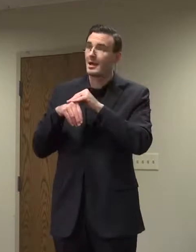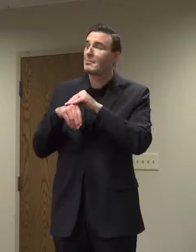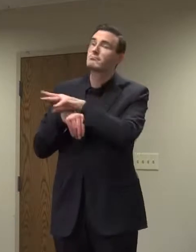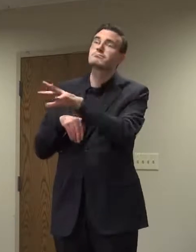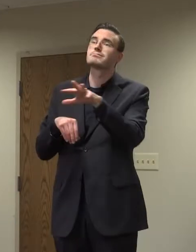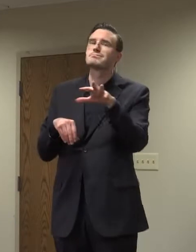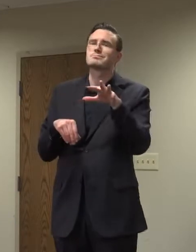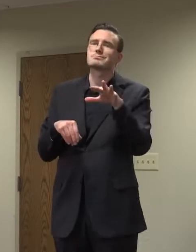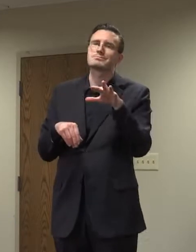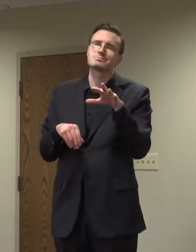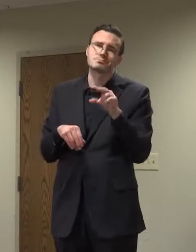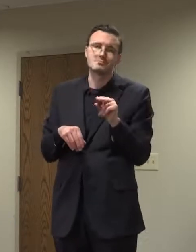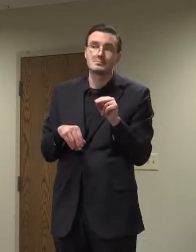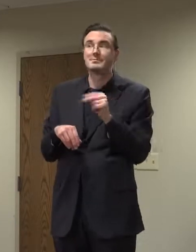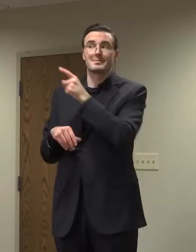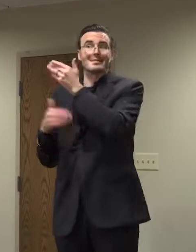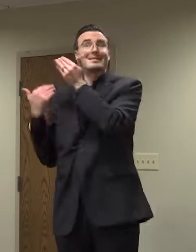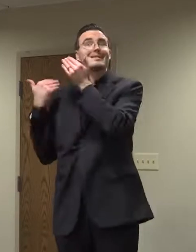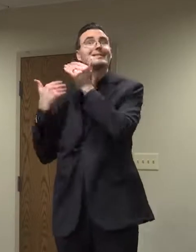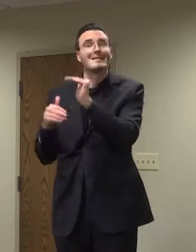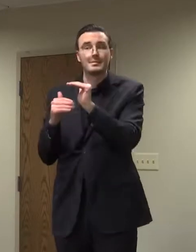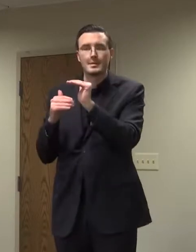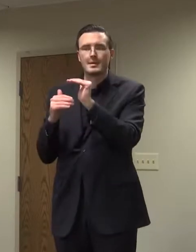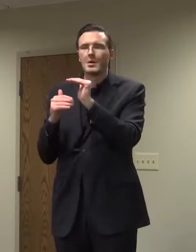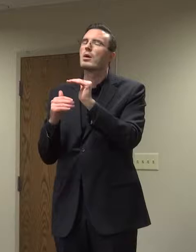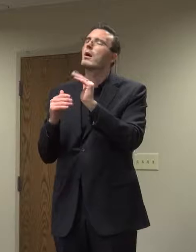supposed mitigations. We are increasing.